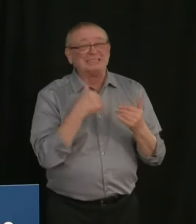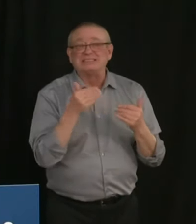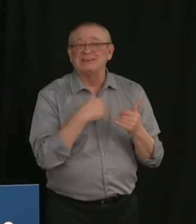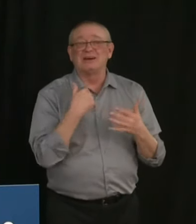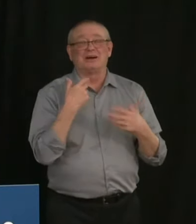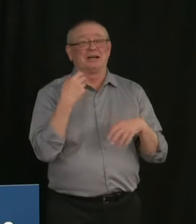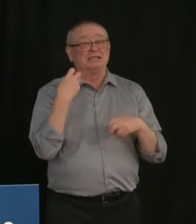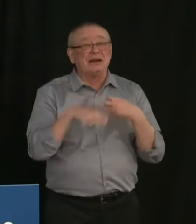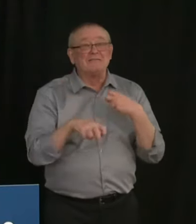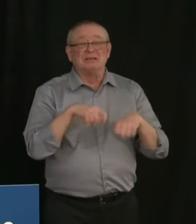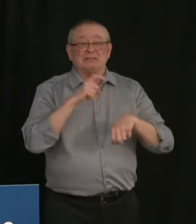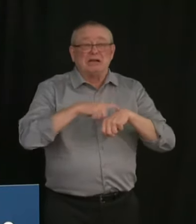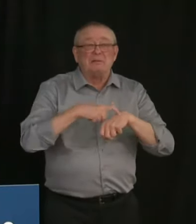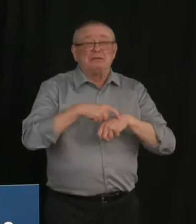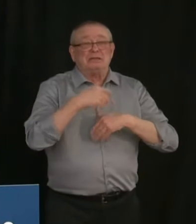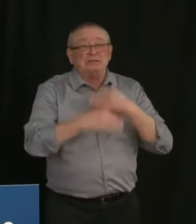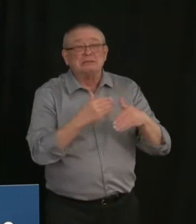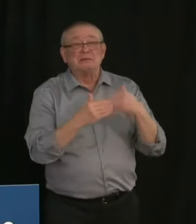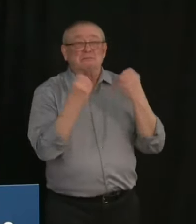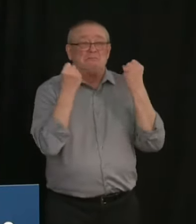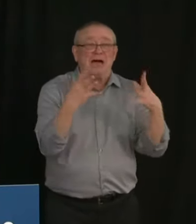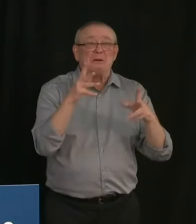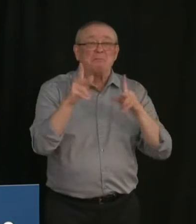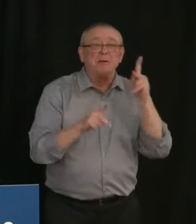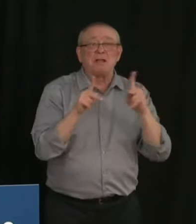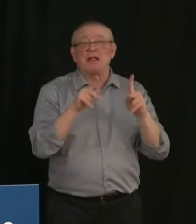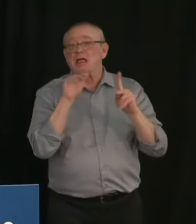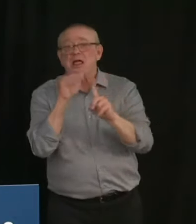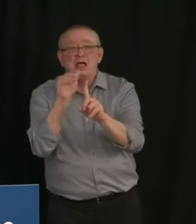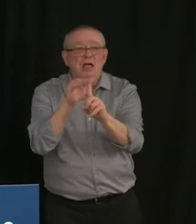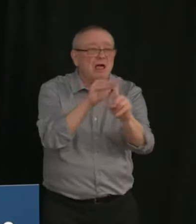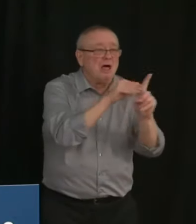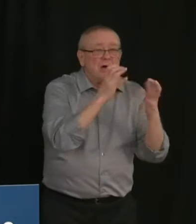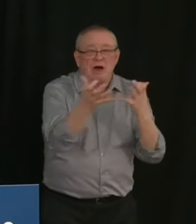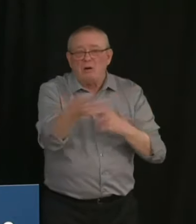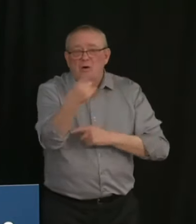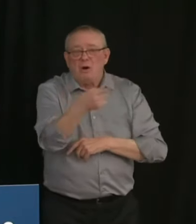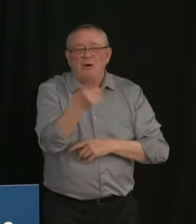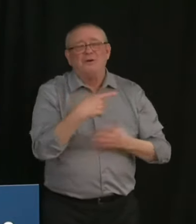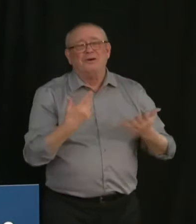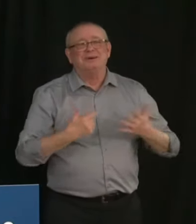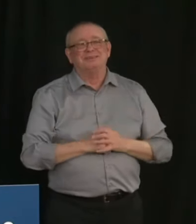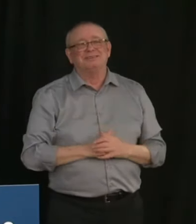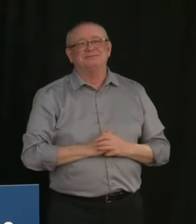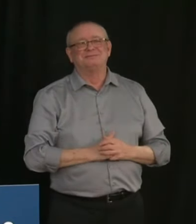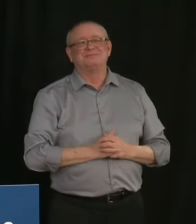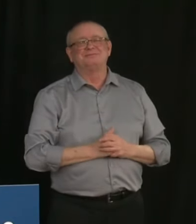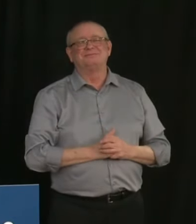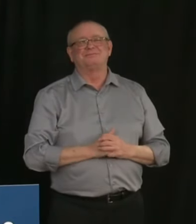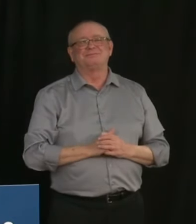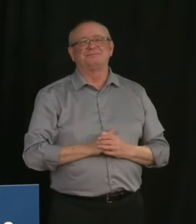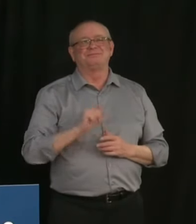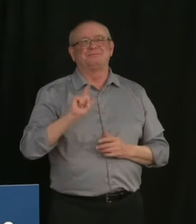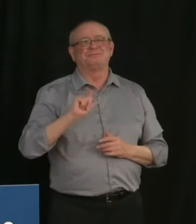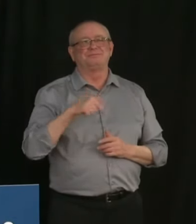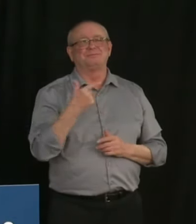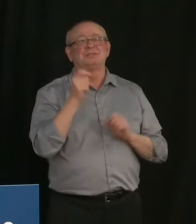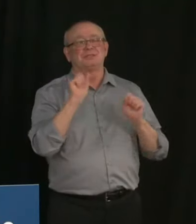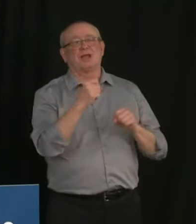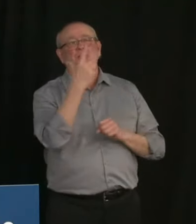to contact large numbers of people in a very short time period. All right, we've got time for 3 more